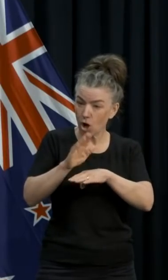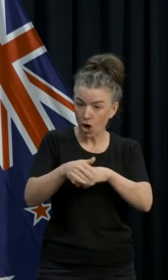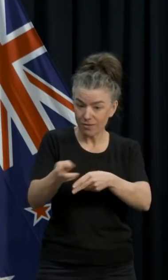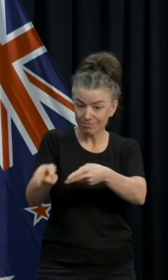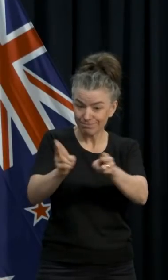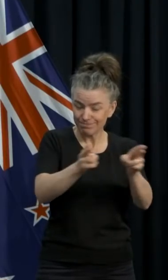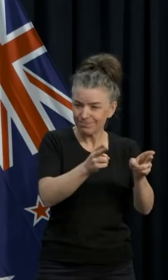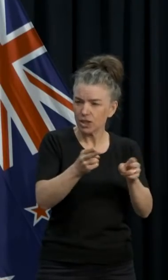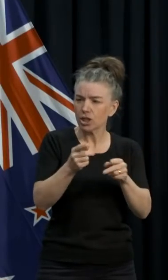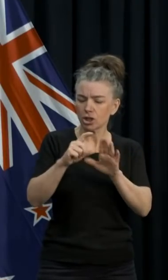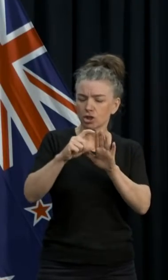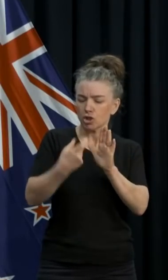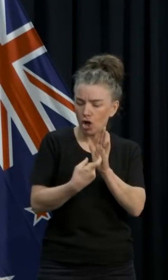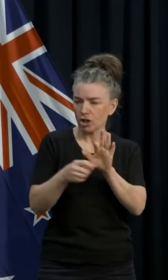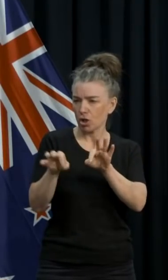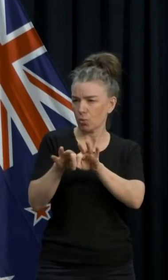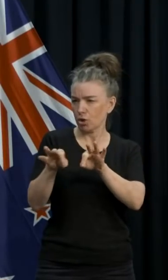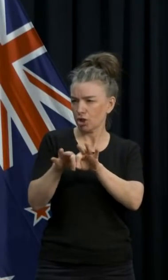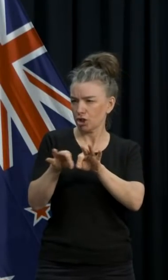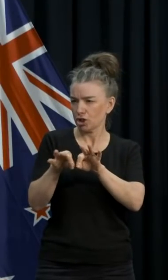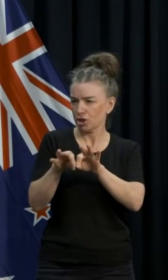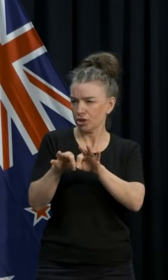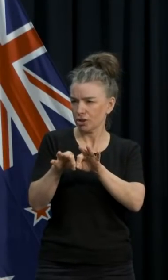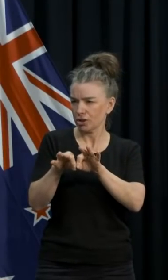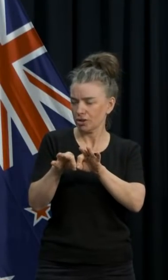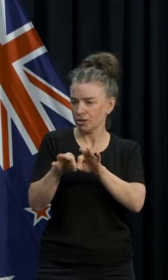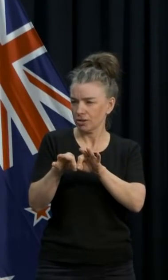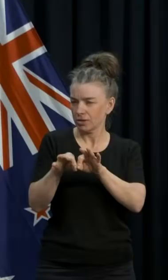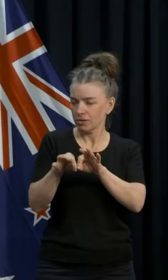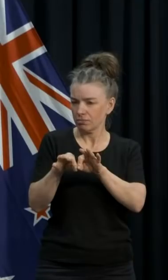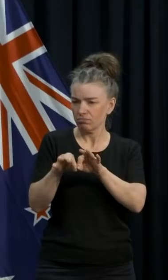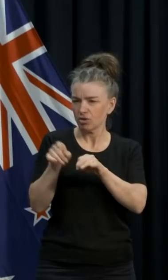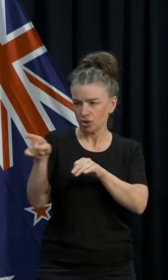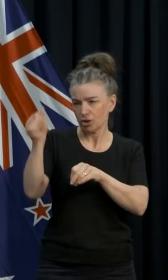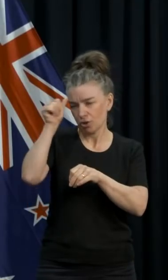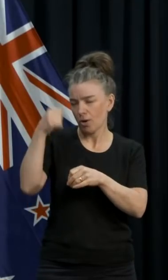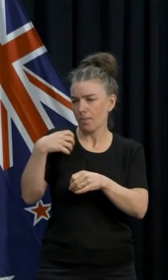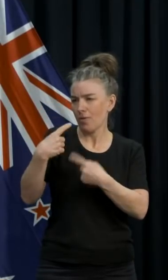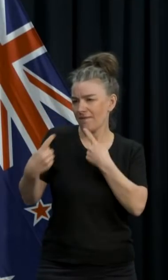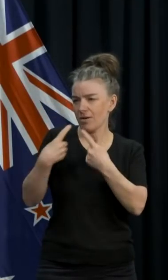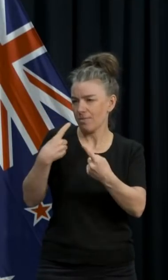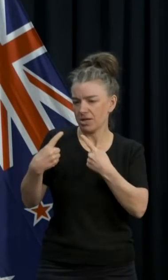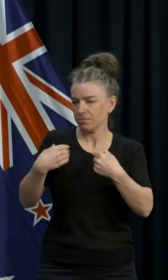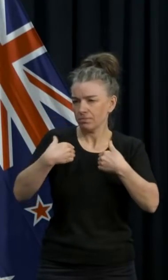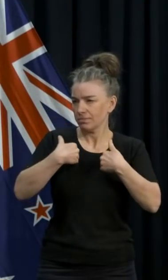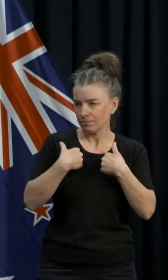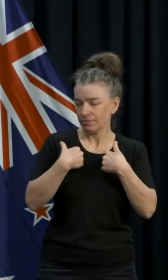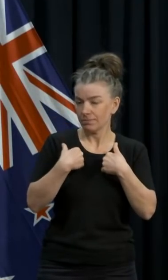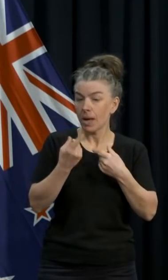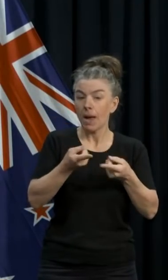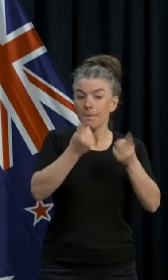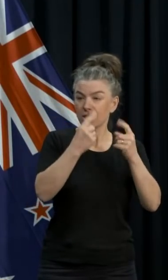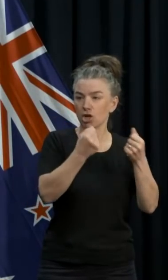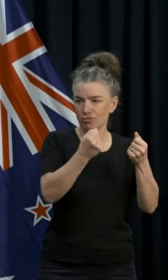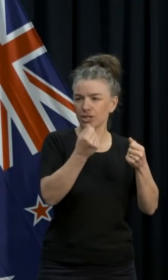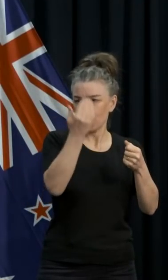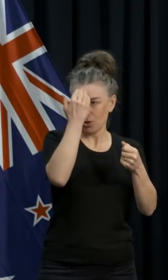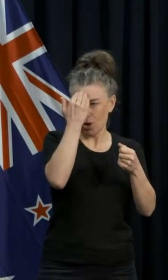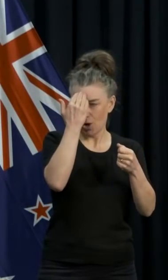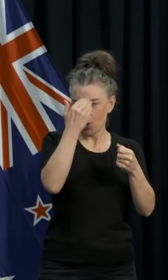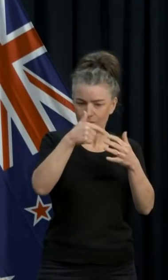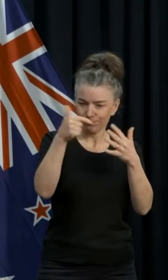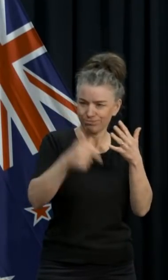if any ministers were being briefed on the particular details, it would be her and the Minister for Corrections, because of course there is